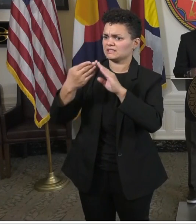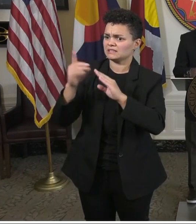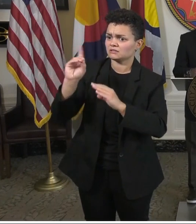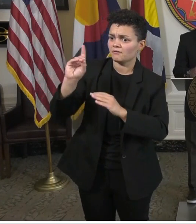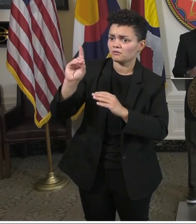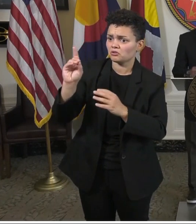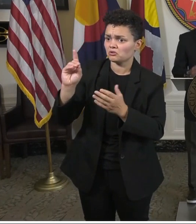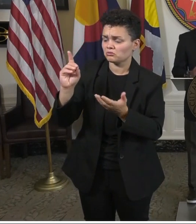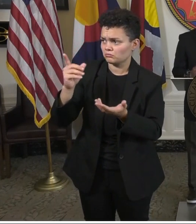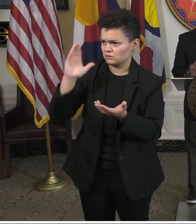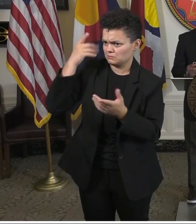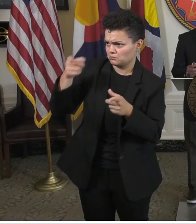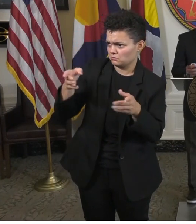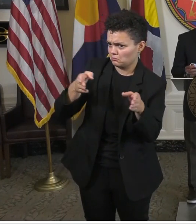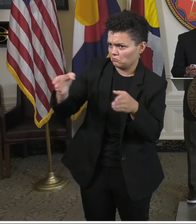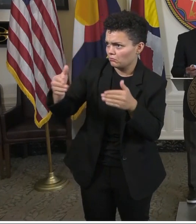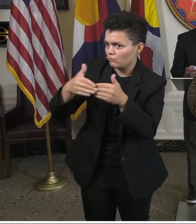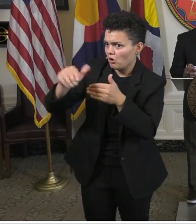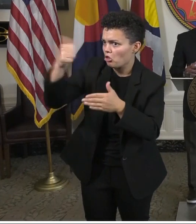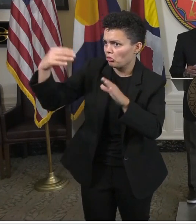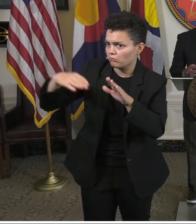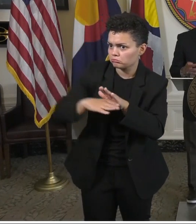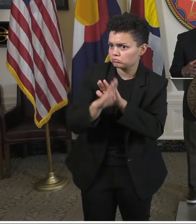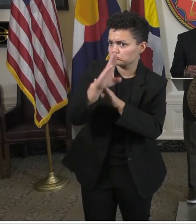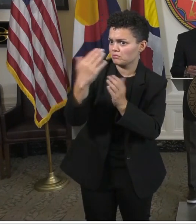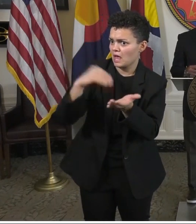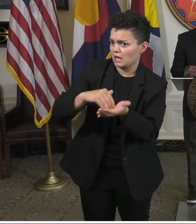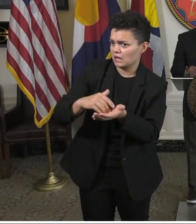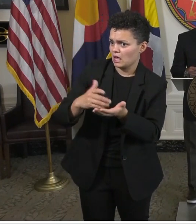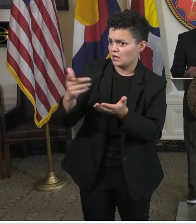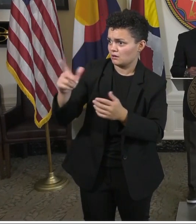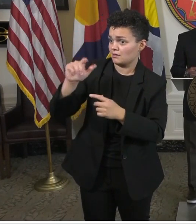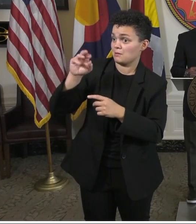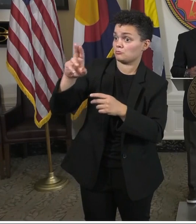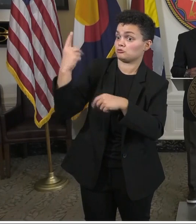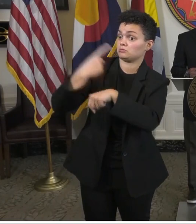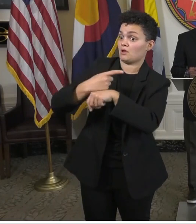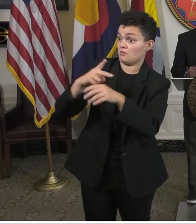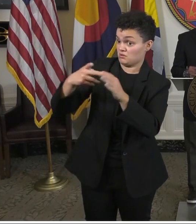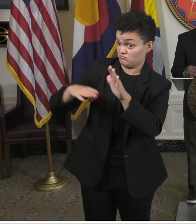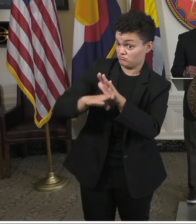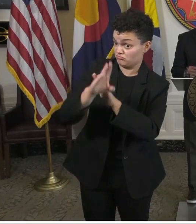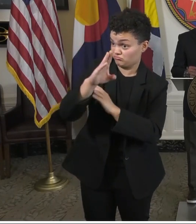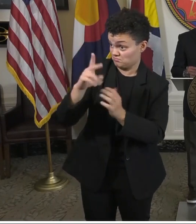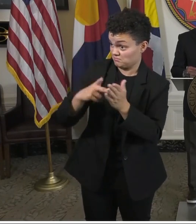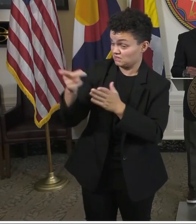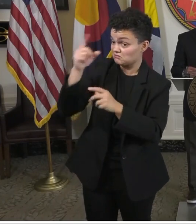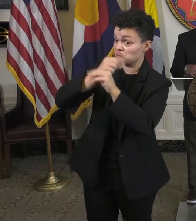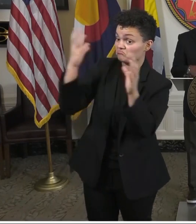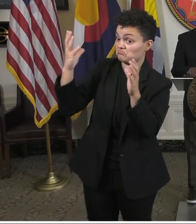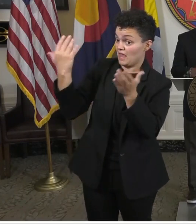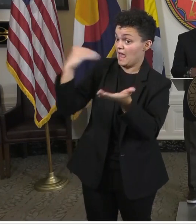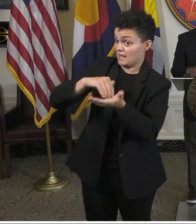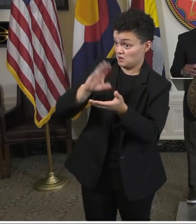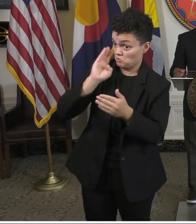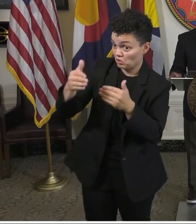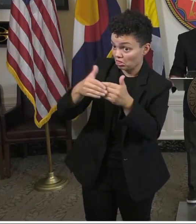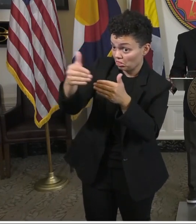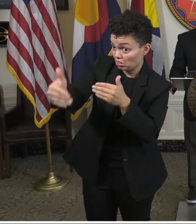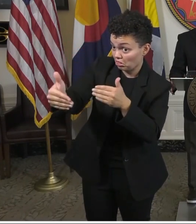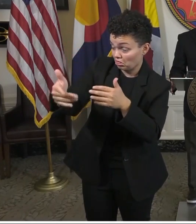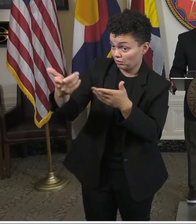after Memorial Day. So can you just provide more details about how the city is preparing for that, and if there's